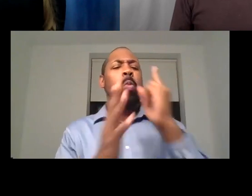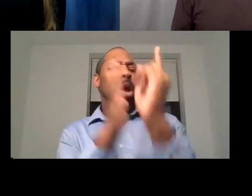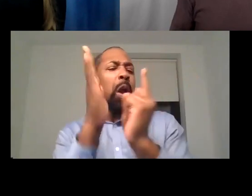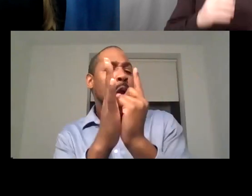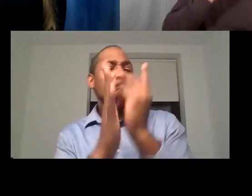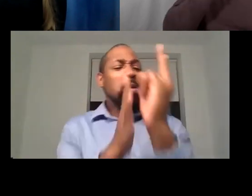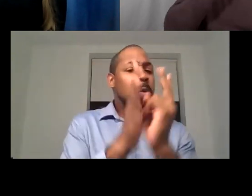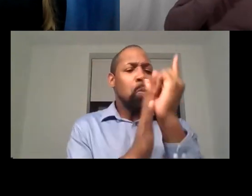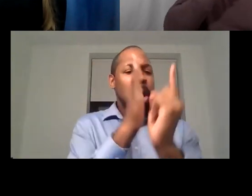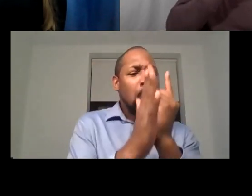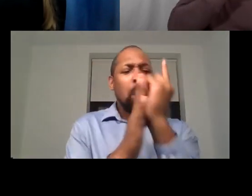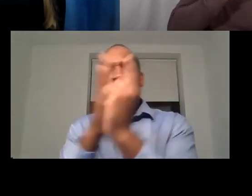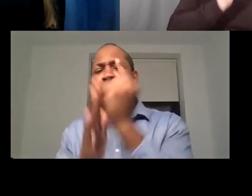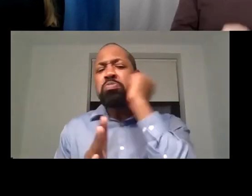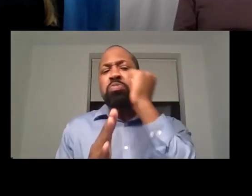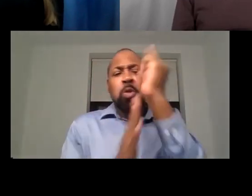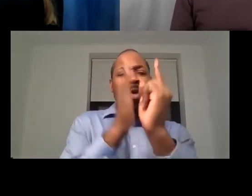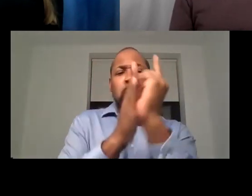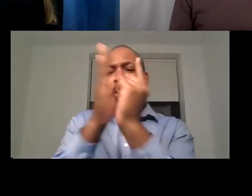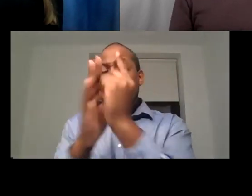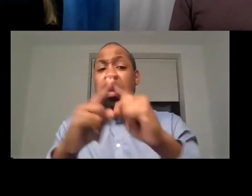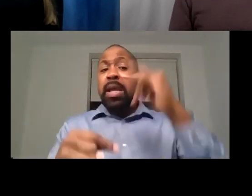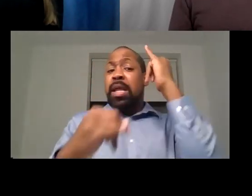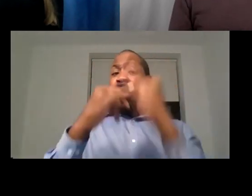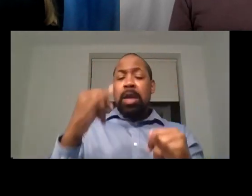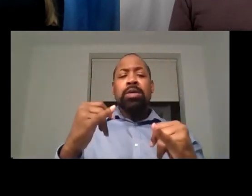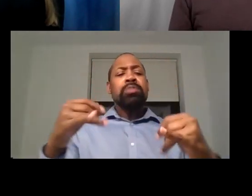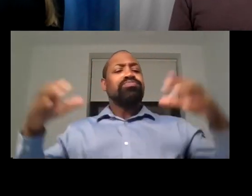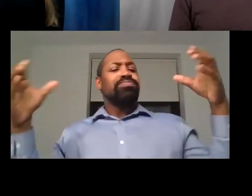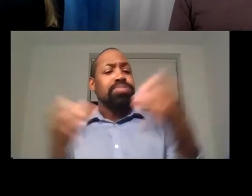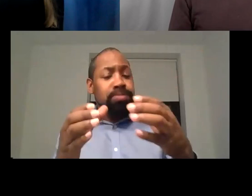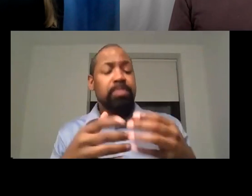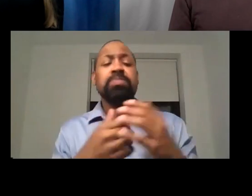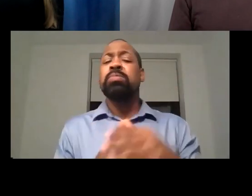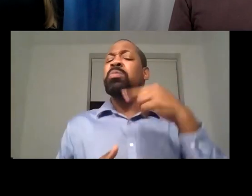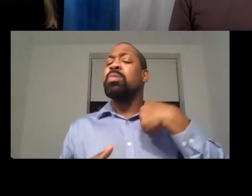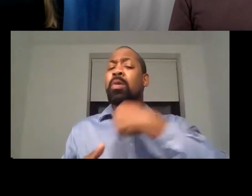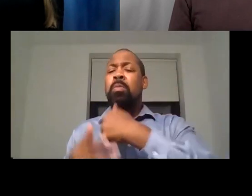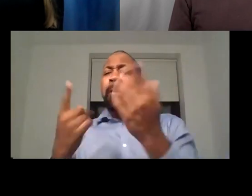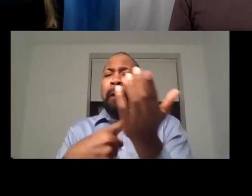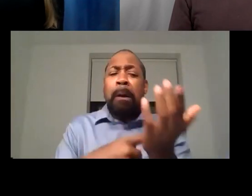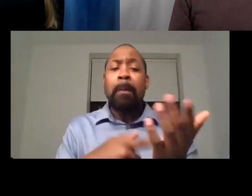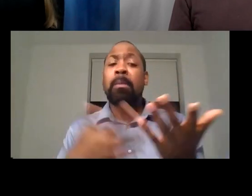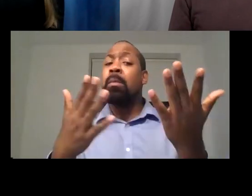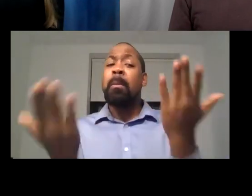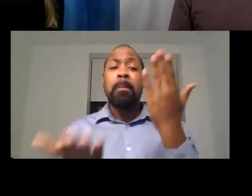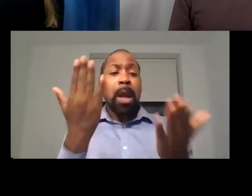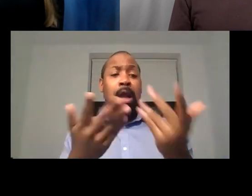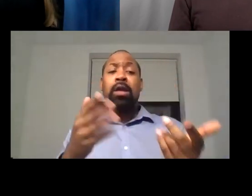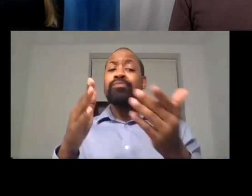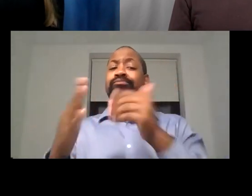would do a week-long event. It might be an hour or 2 hours every day. And then at the end, we would all gather